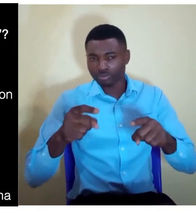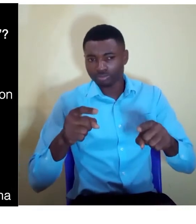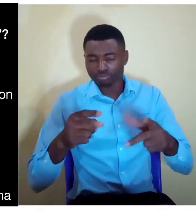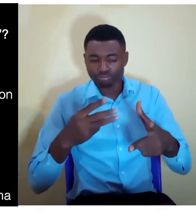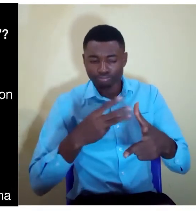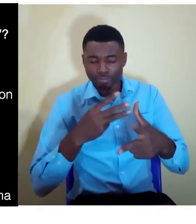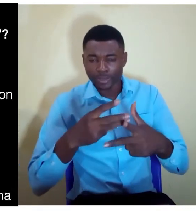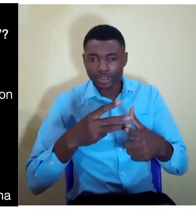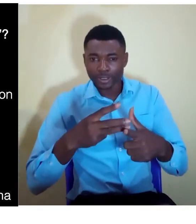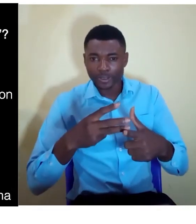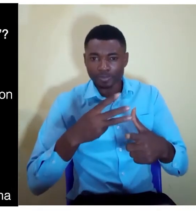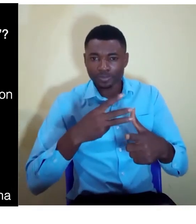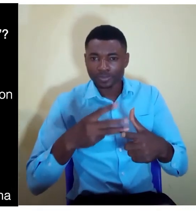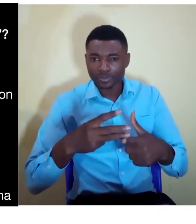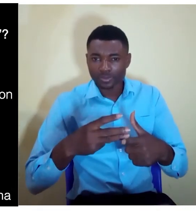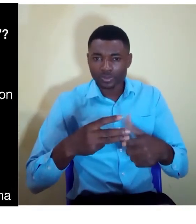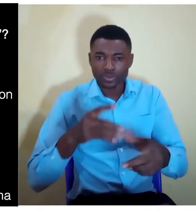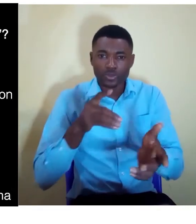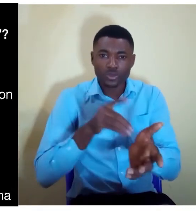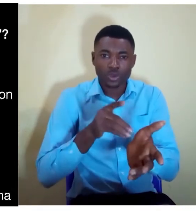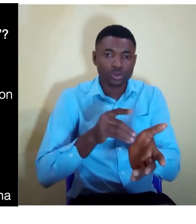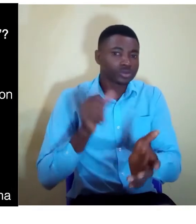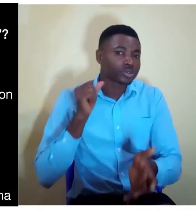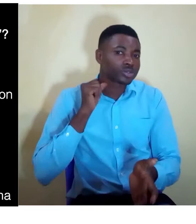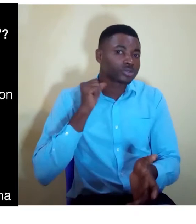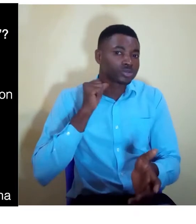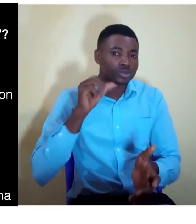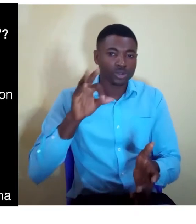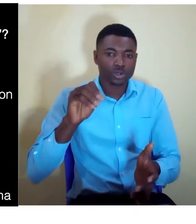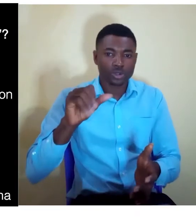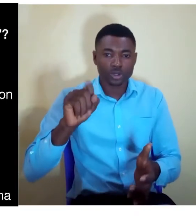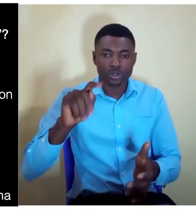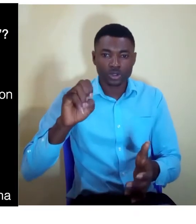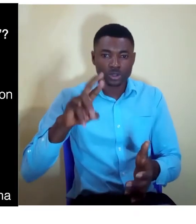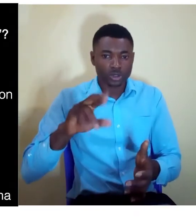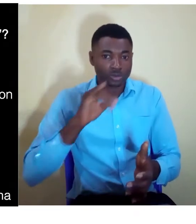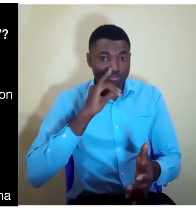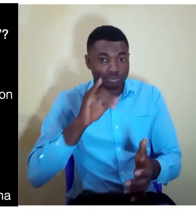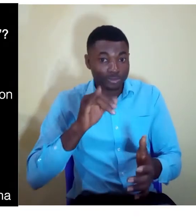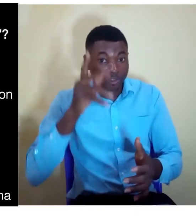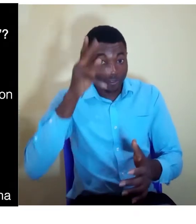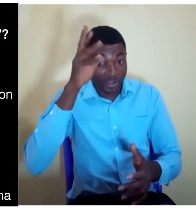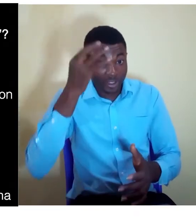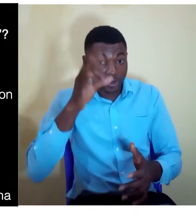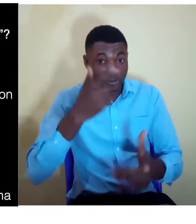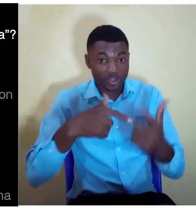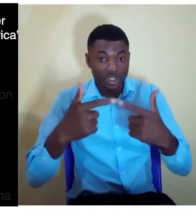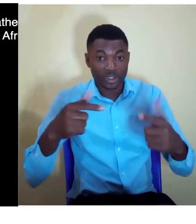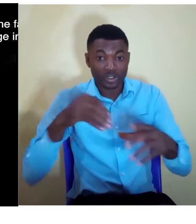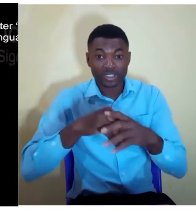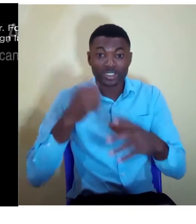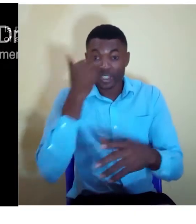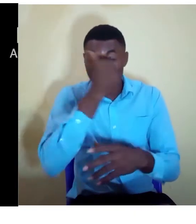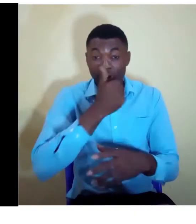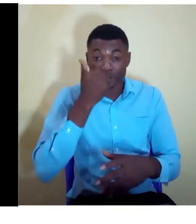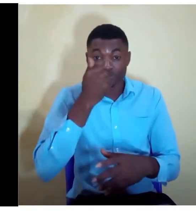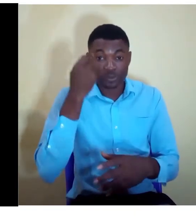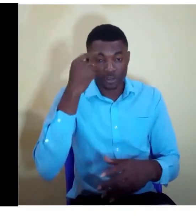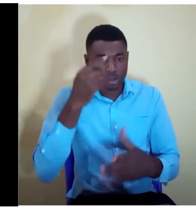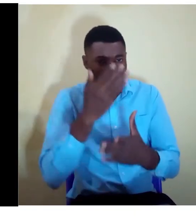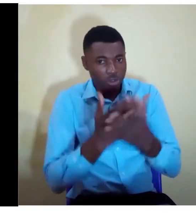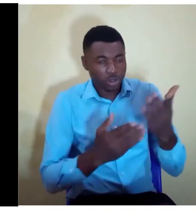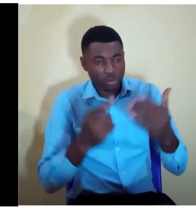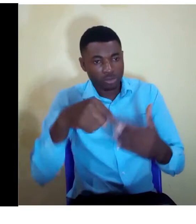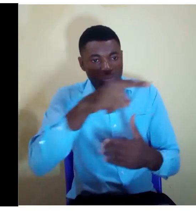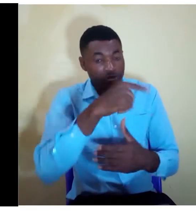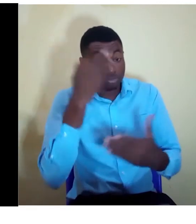Foster is, as some persons have suggested, the father of sign language in Africa. For those of